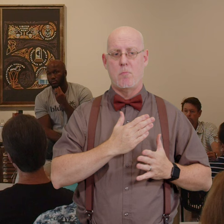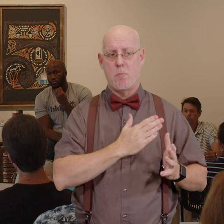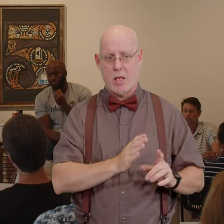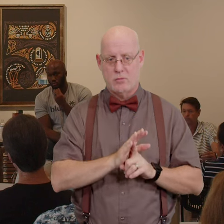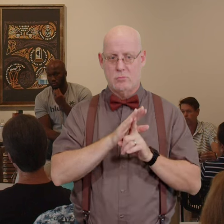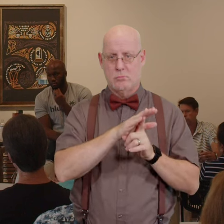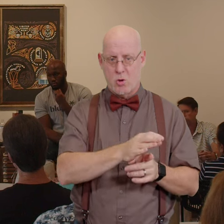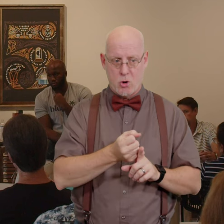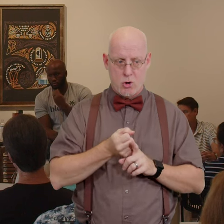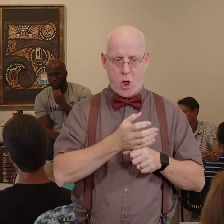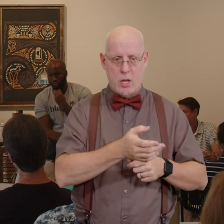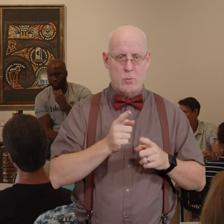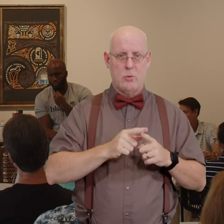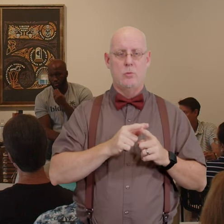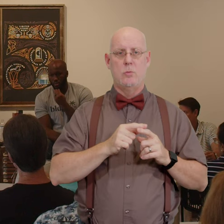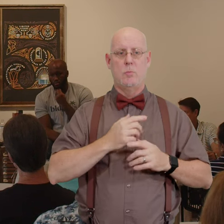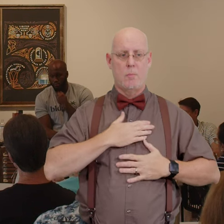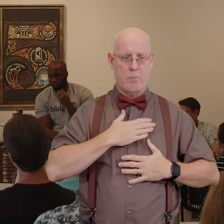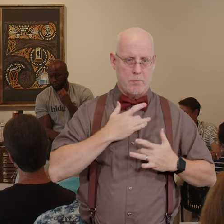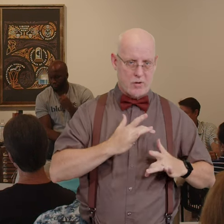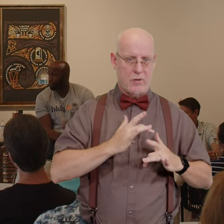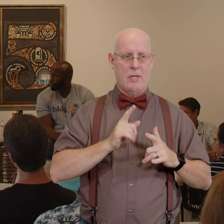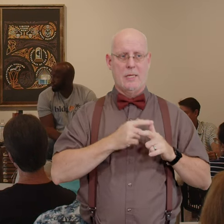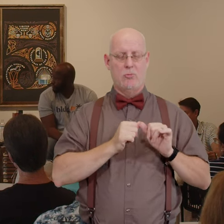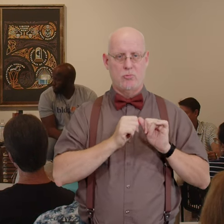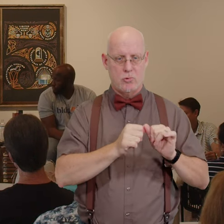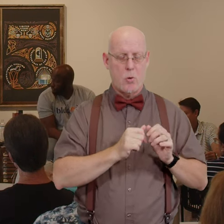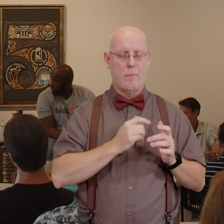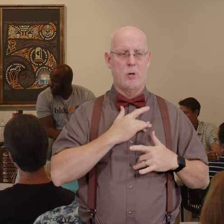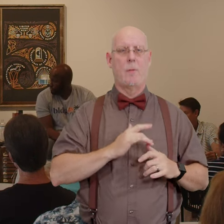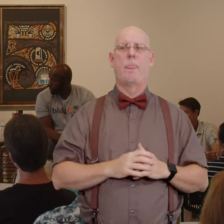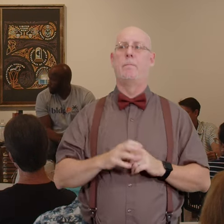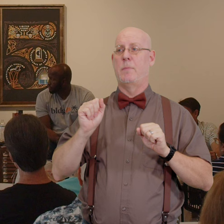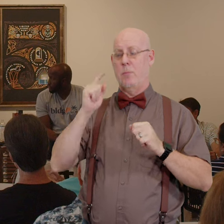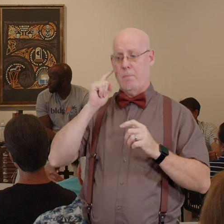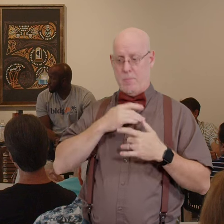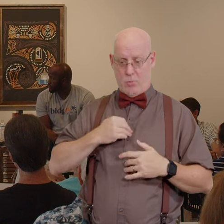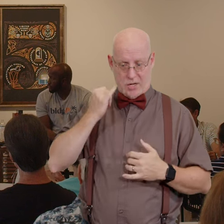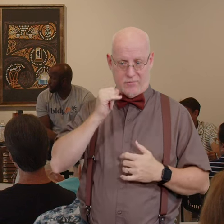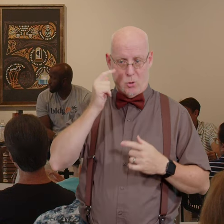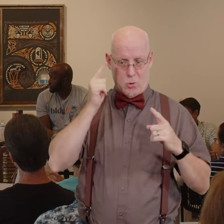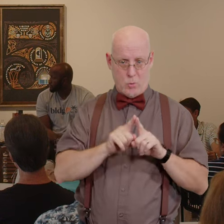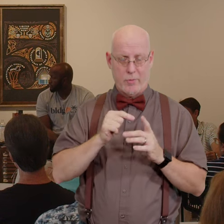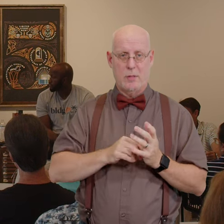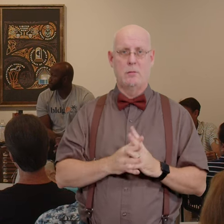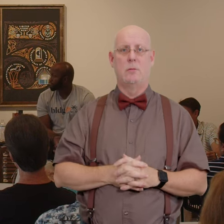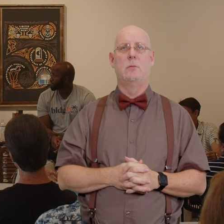be merciful so he can keep renewing them with mercy. Can you be a member here if you don't agree with this?